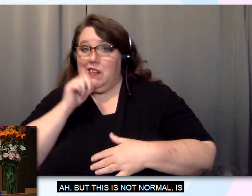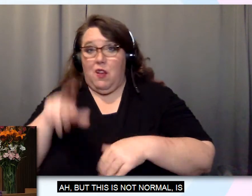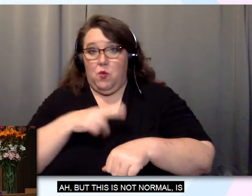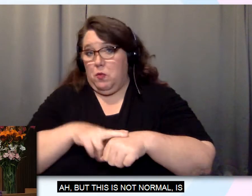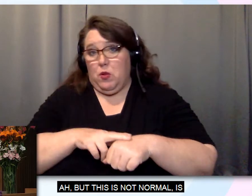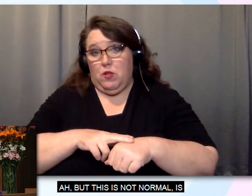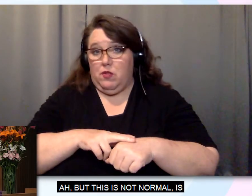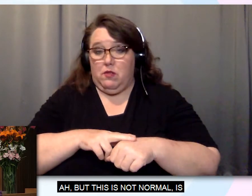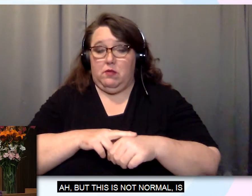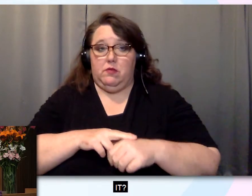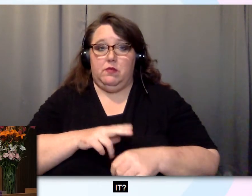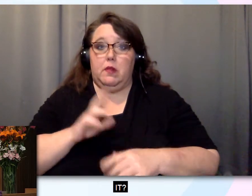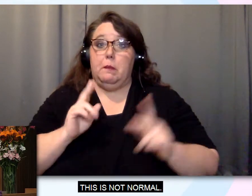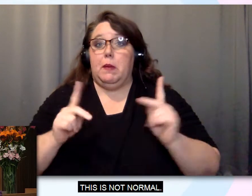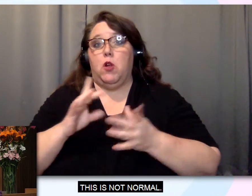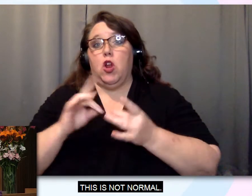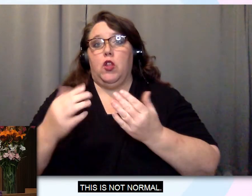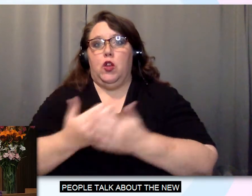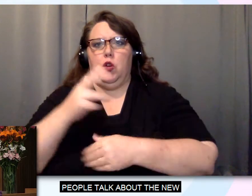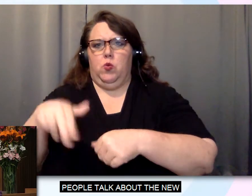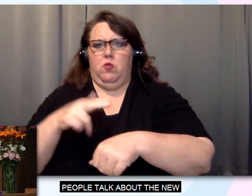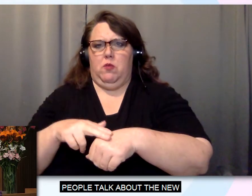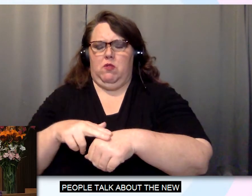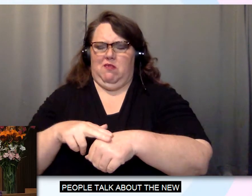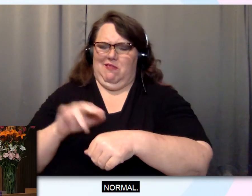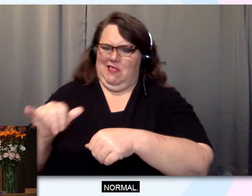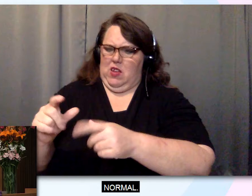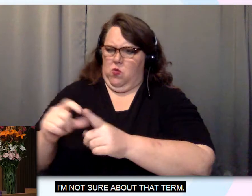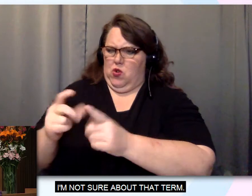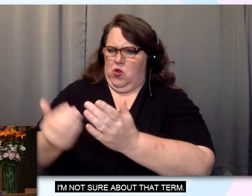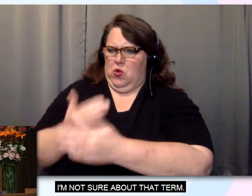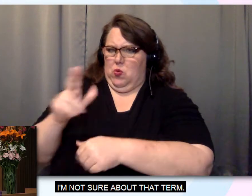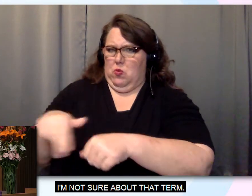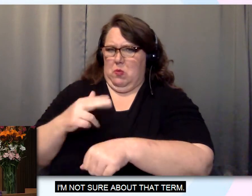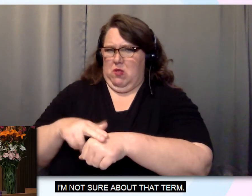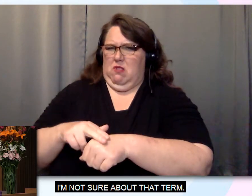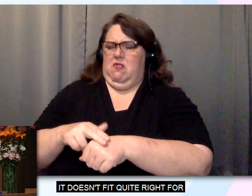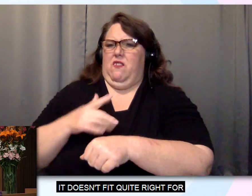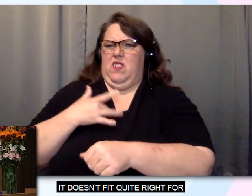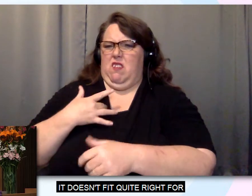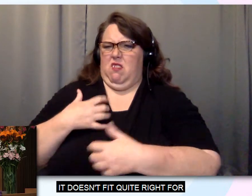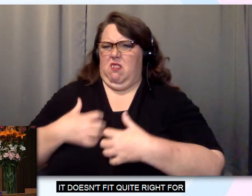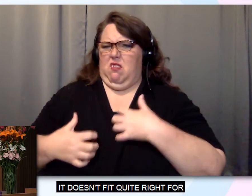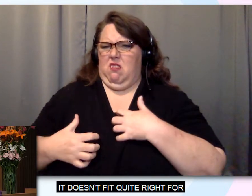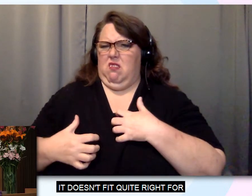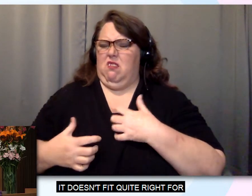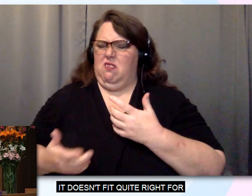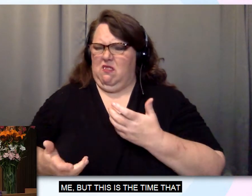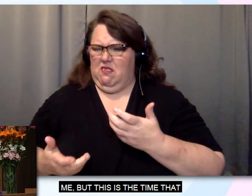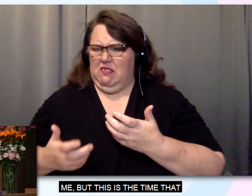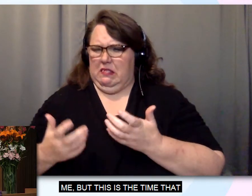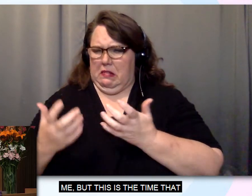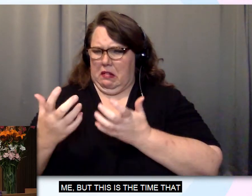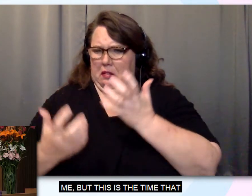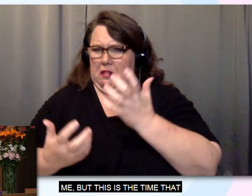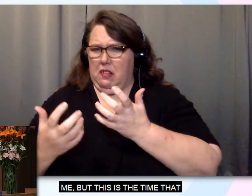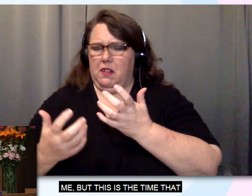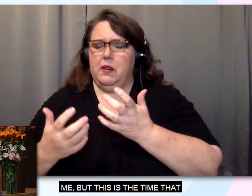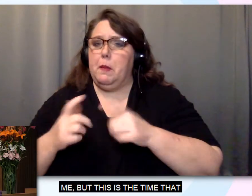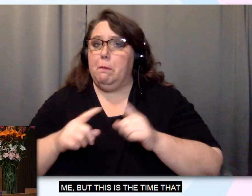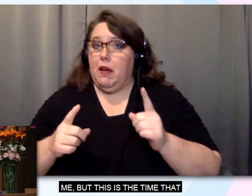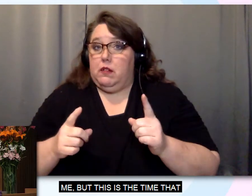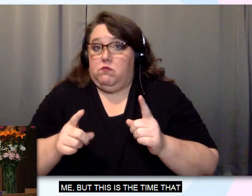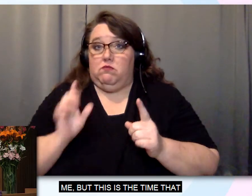it? This is not normal. People talk about the new normal. I'm not sure about that term. It doesn't fit quite right for me. But this is